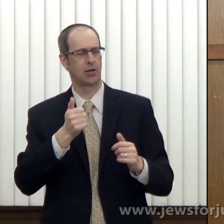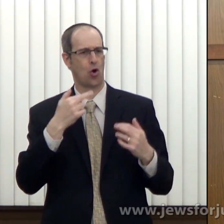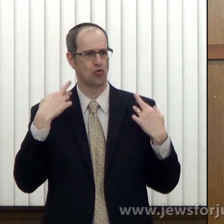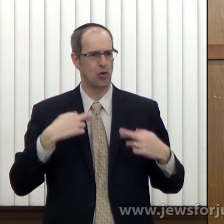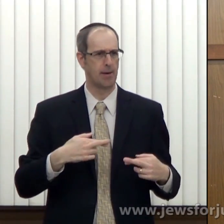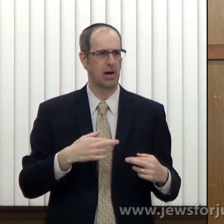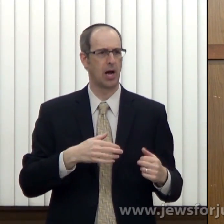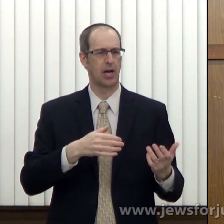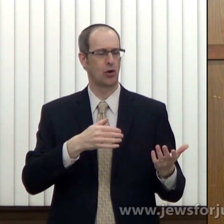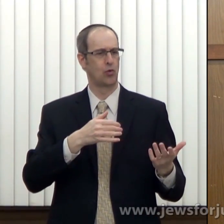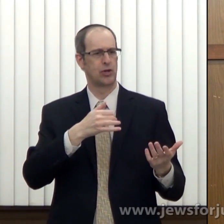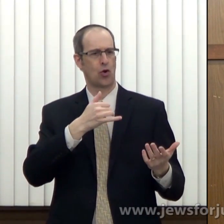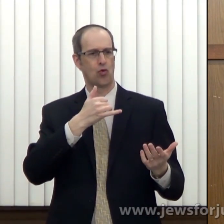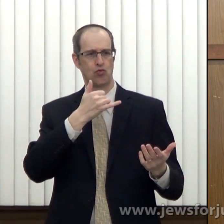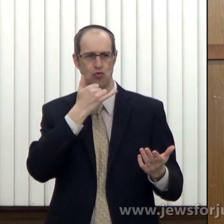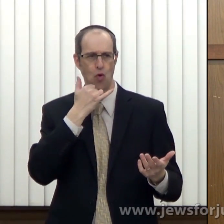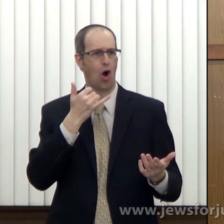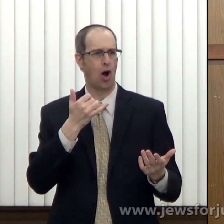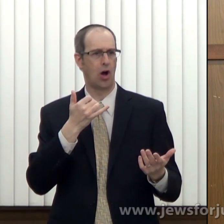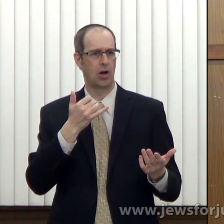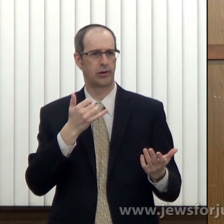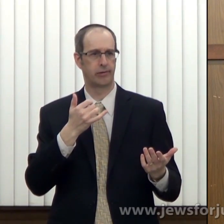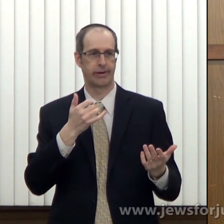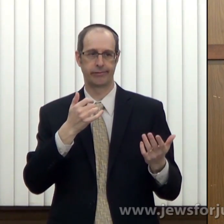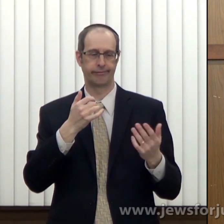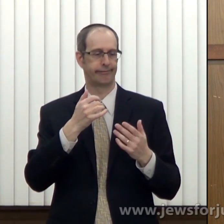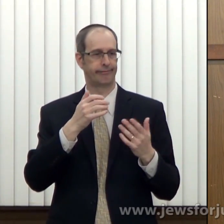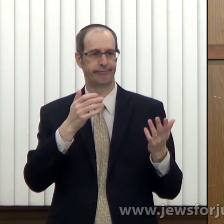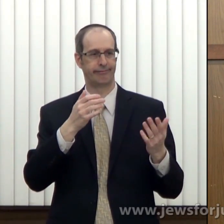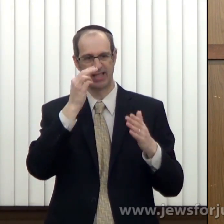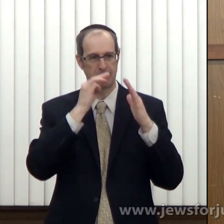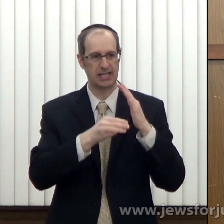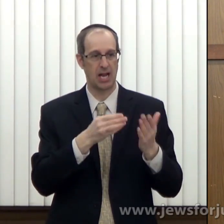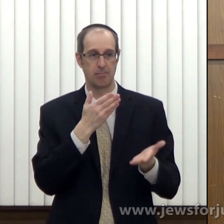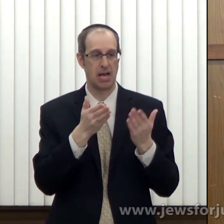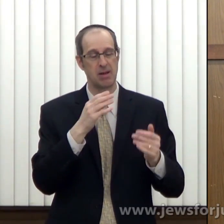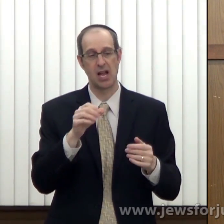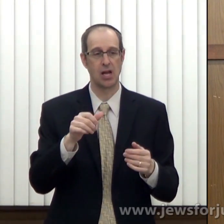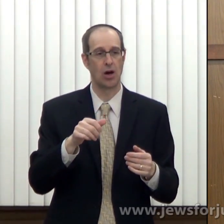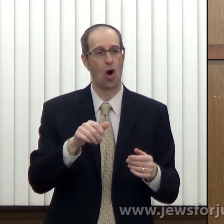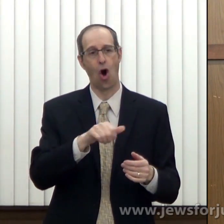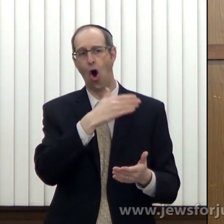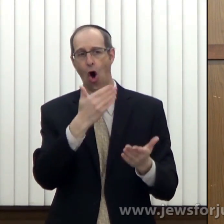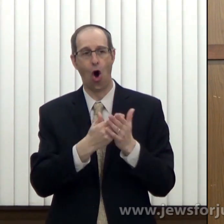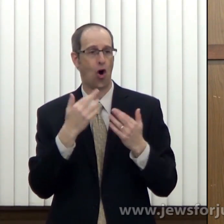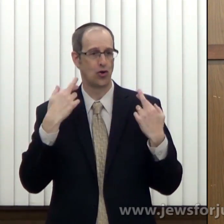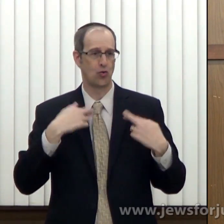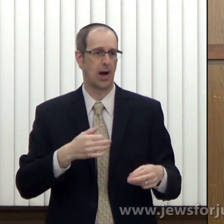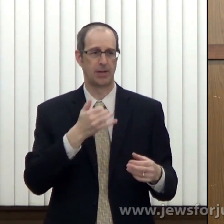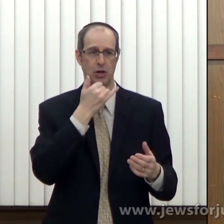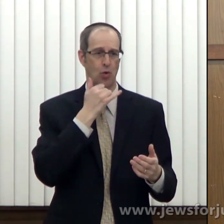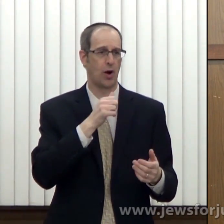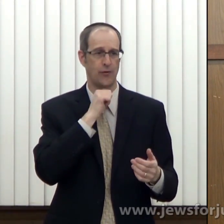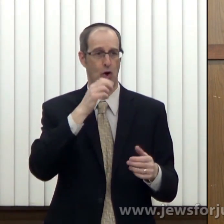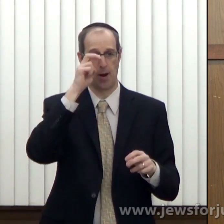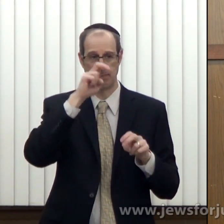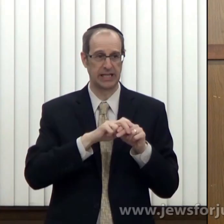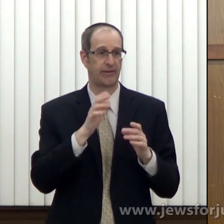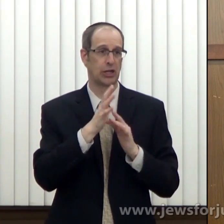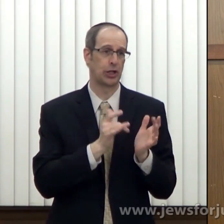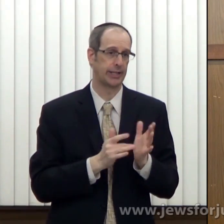wrong about the Messiah, then maybe all the other rabbis are wrong for not believing in